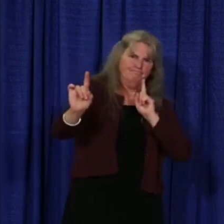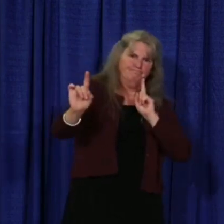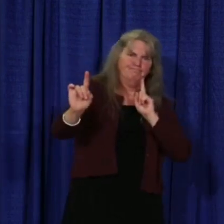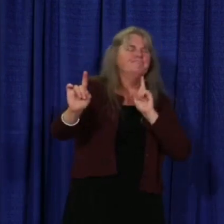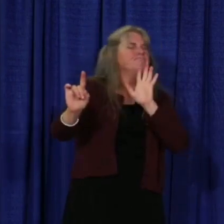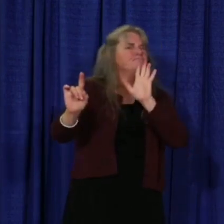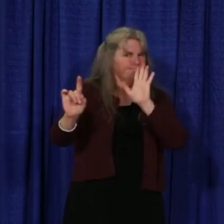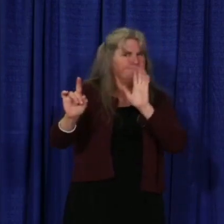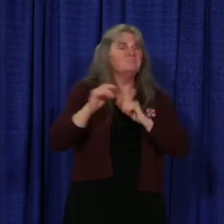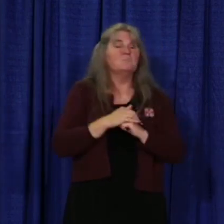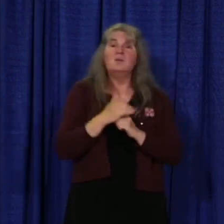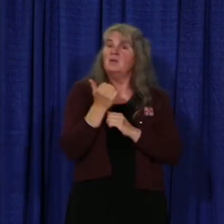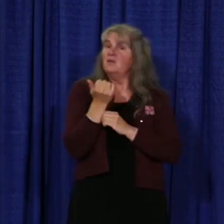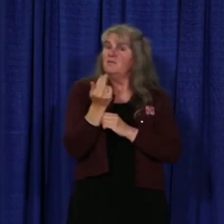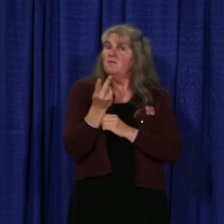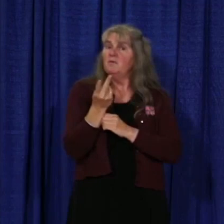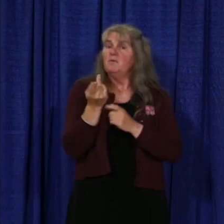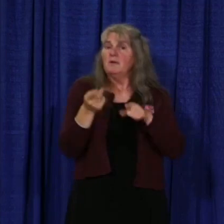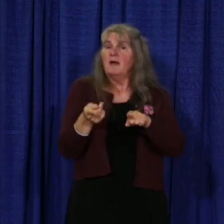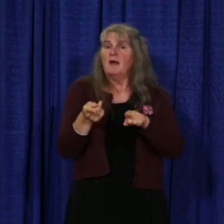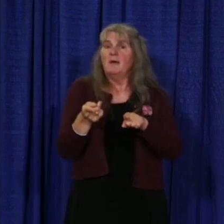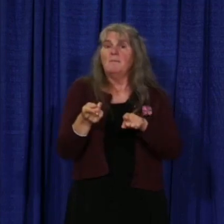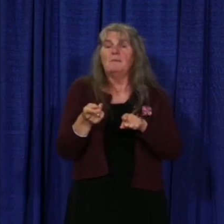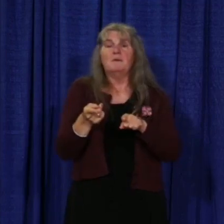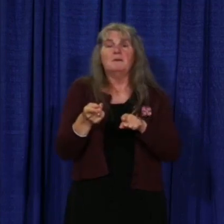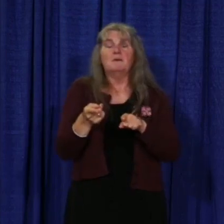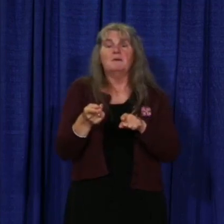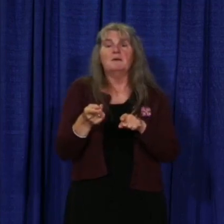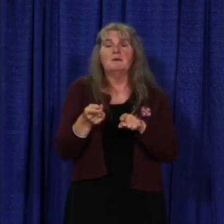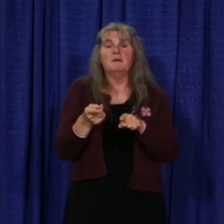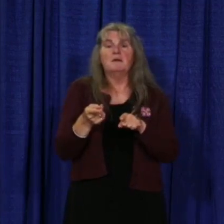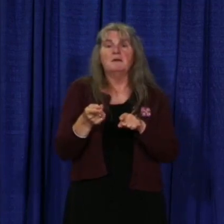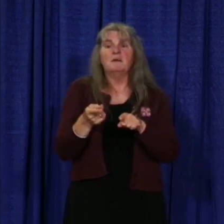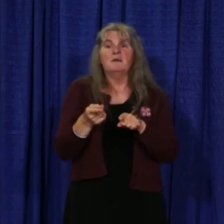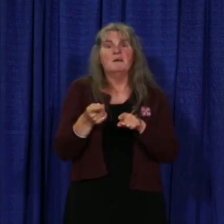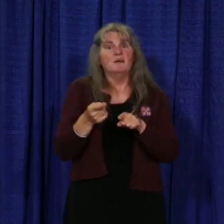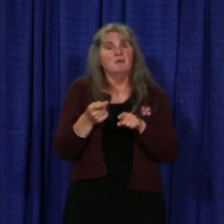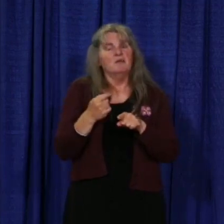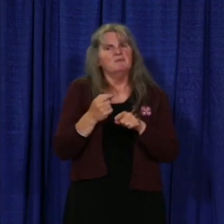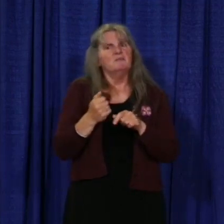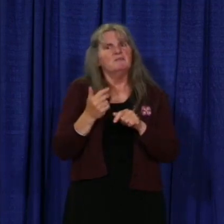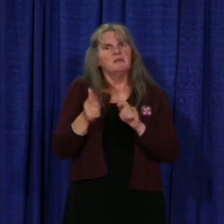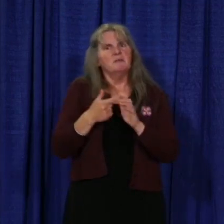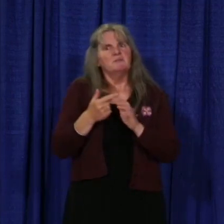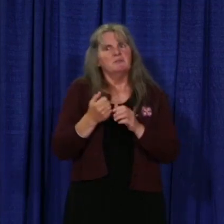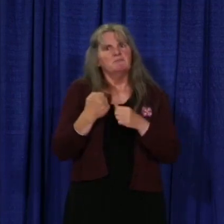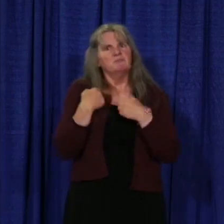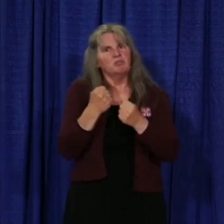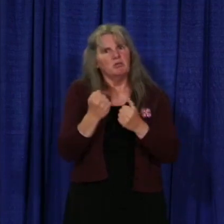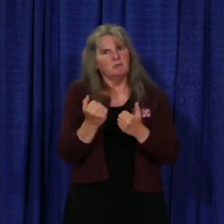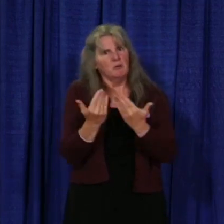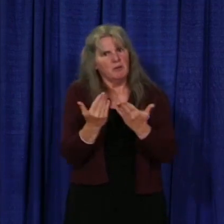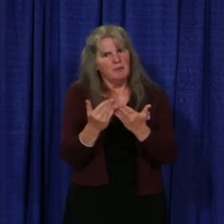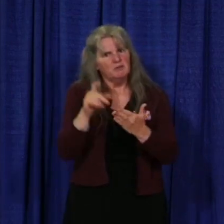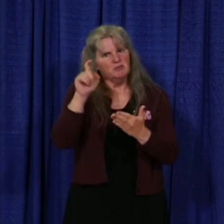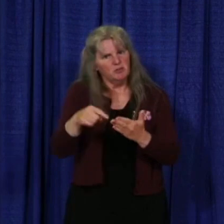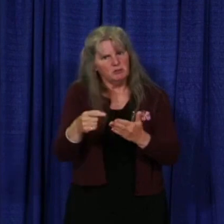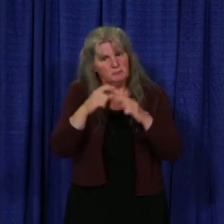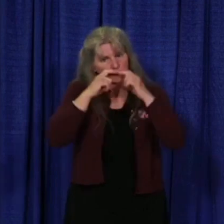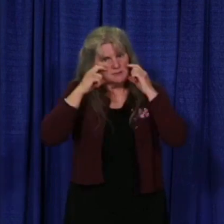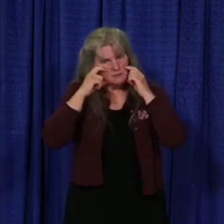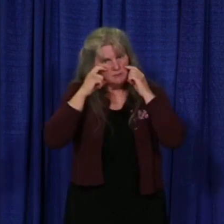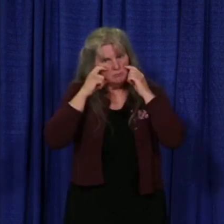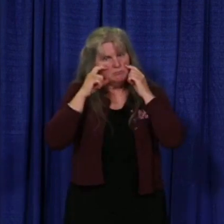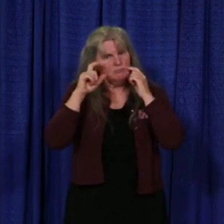And there have been a few cases of where we have either strongly recommended or advised